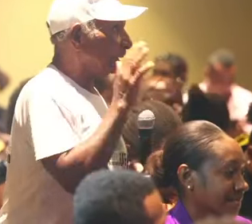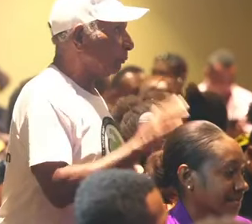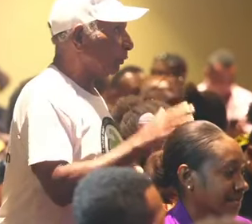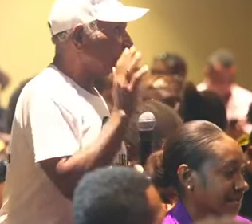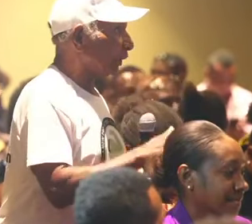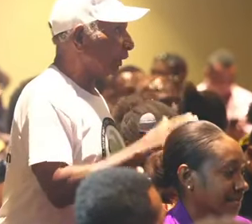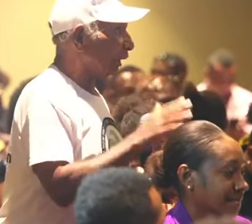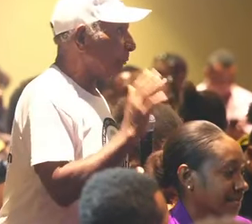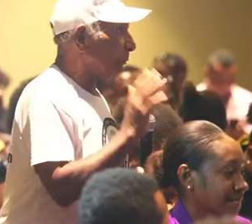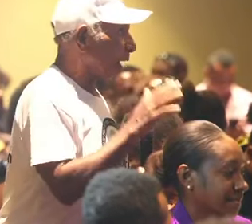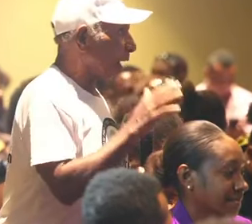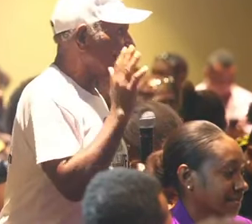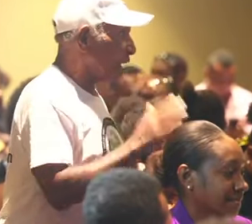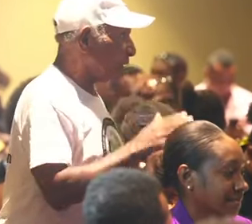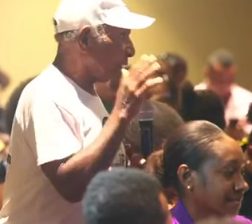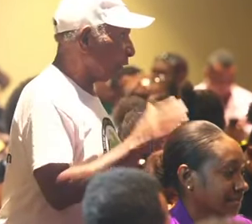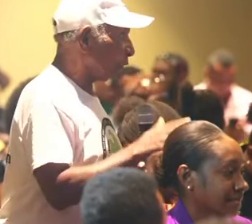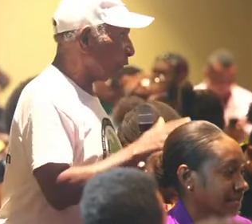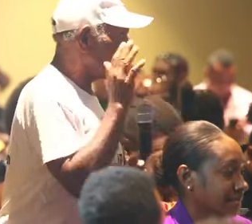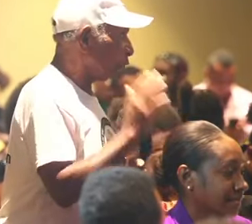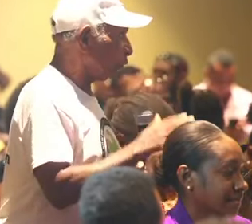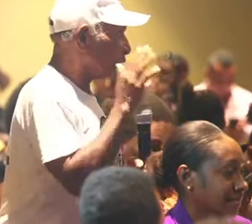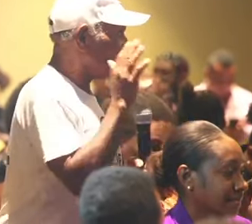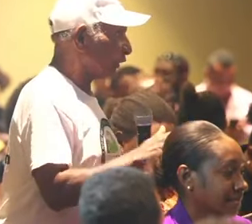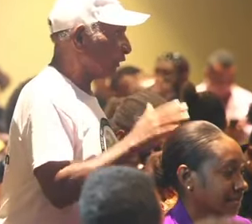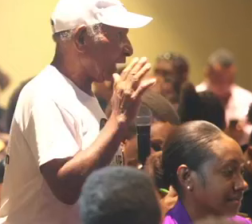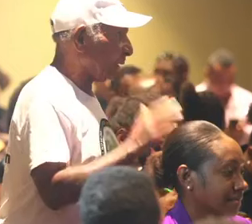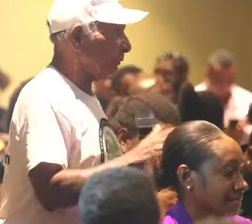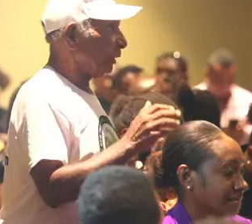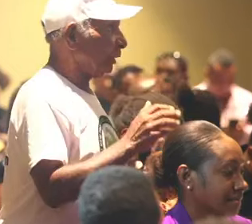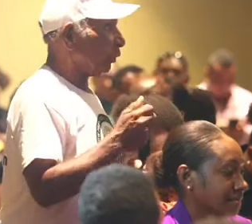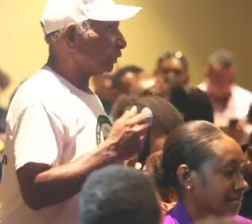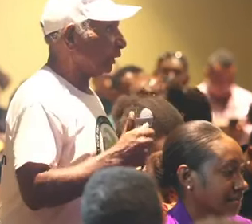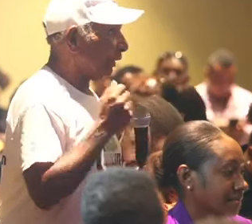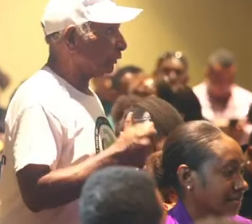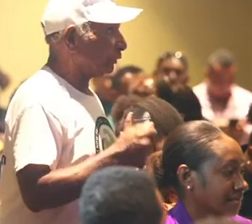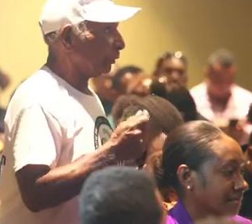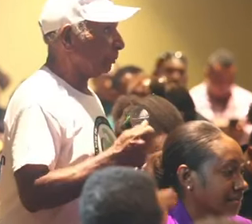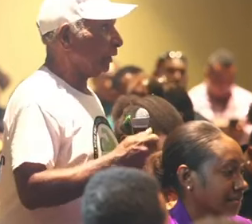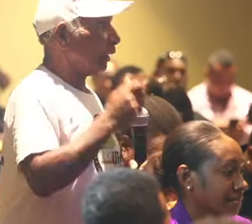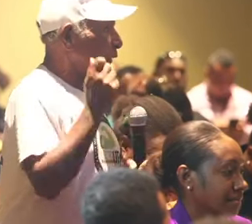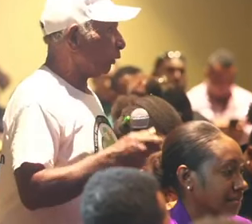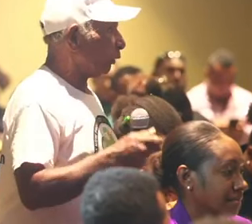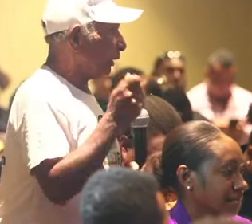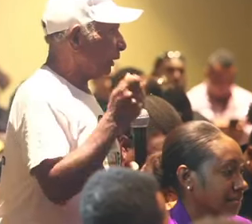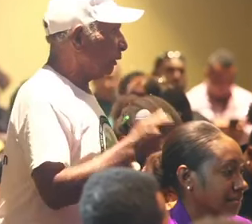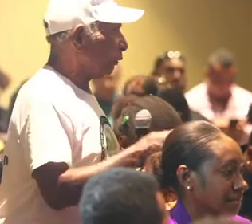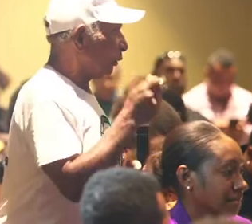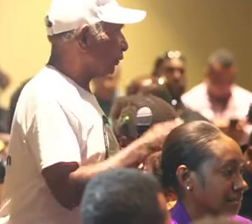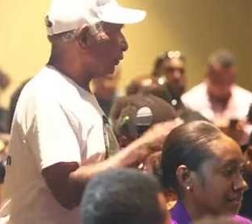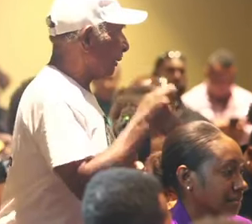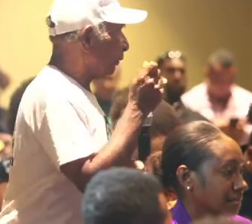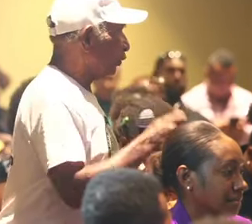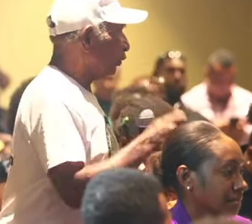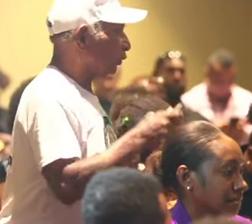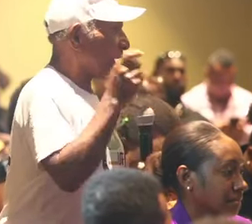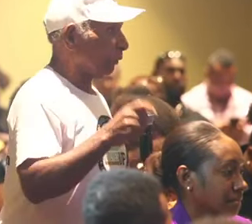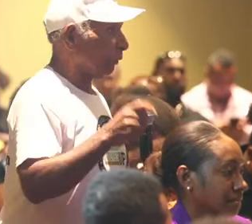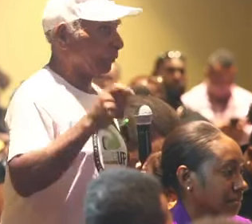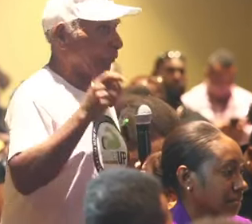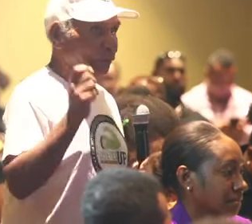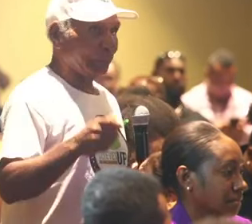certificate, but all this line man who said he be Nicola School or this time, all same age below me, all picking him only stop or in a